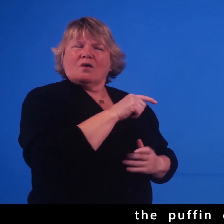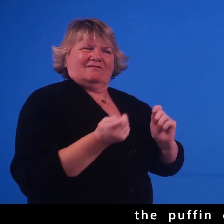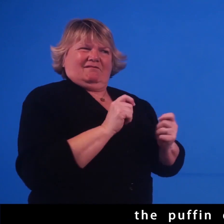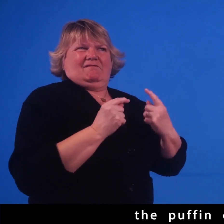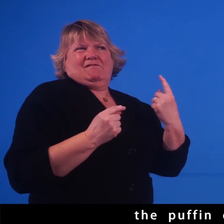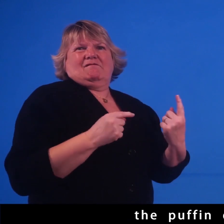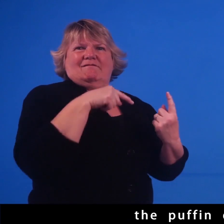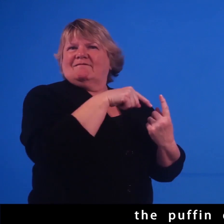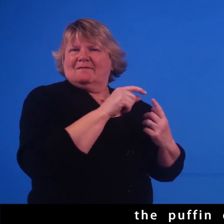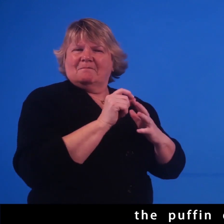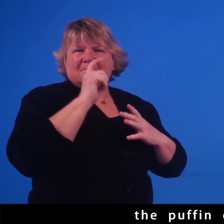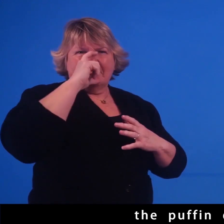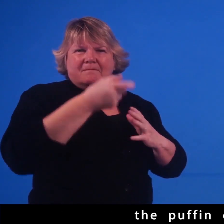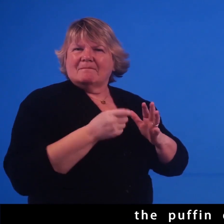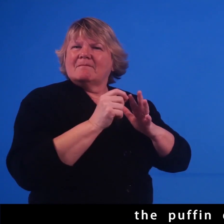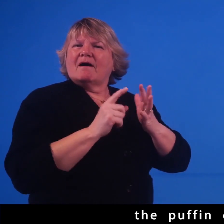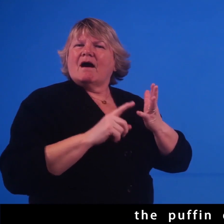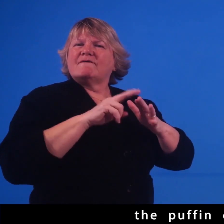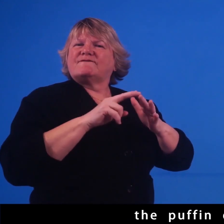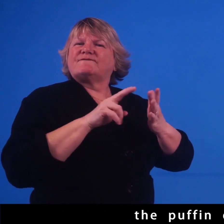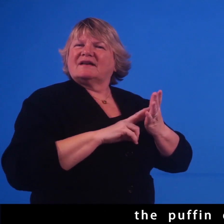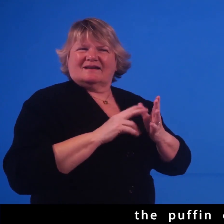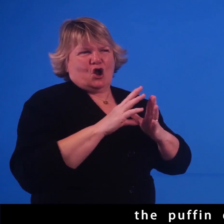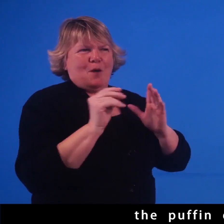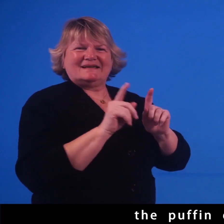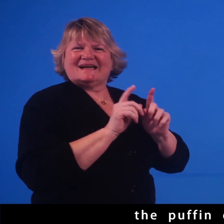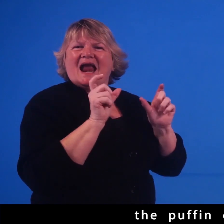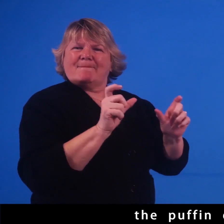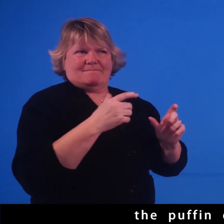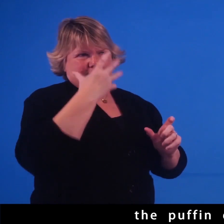the puffin doppelganger.